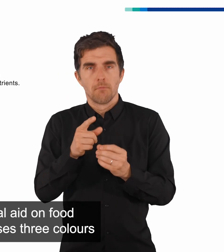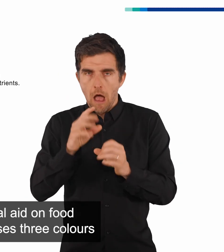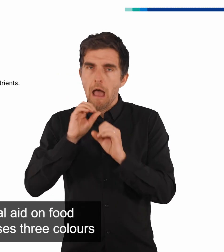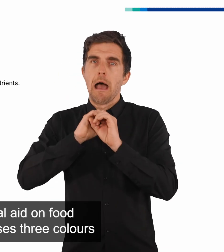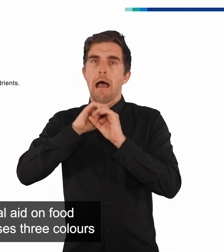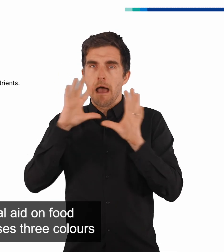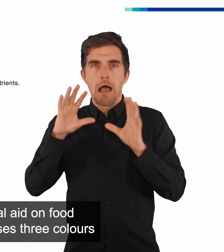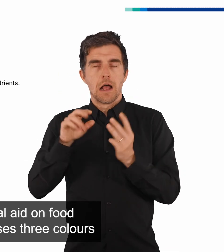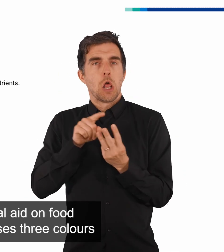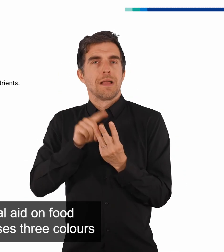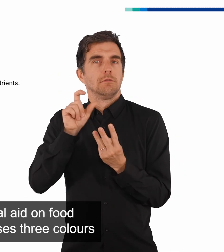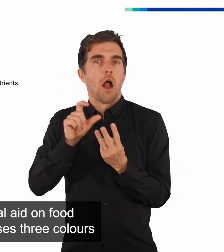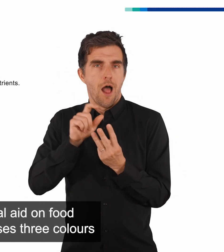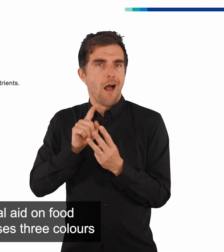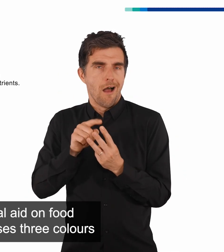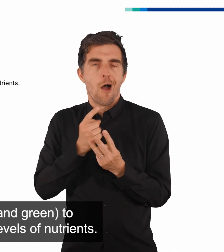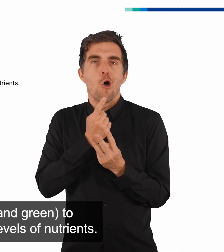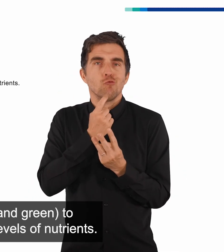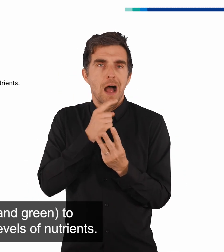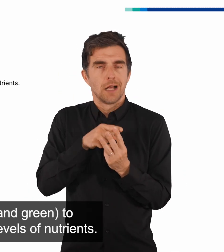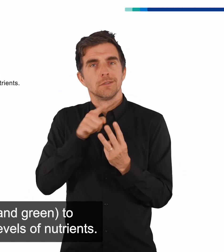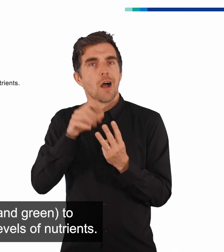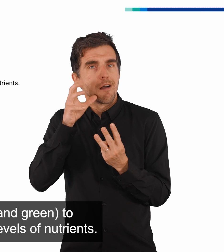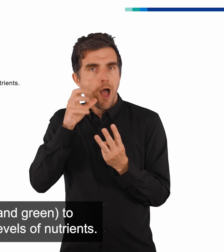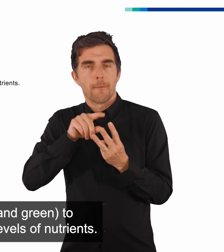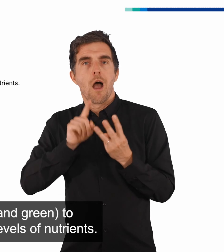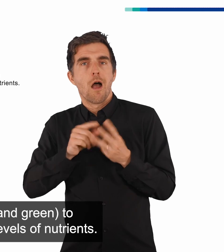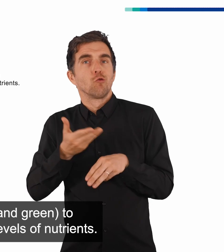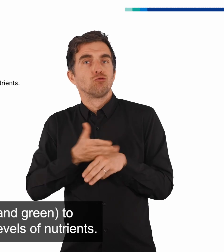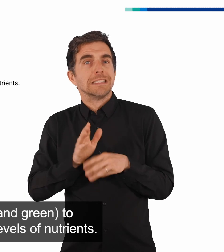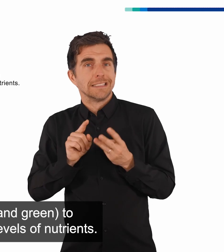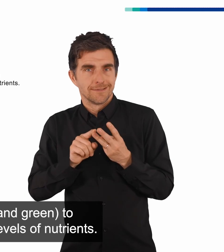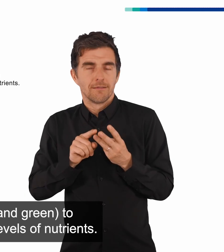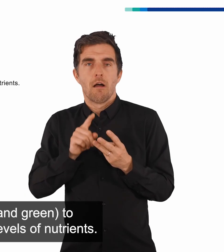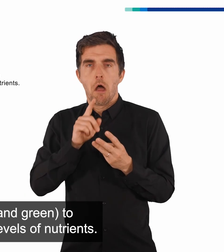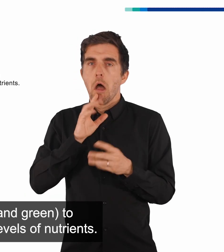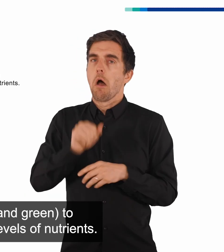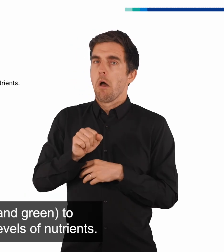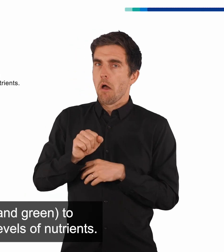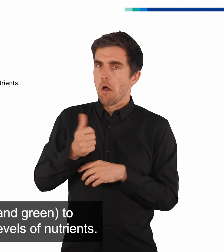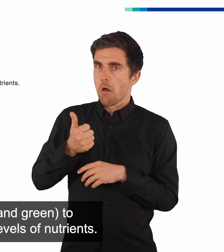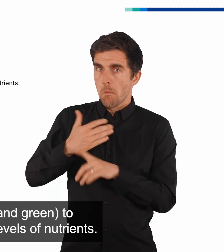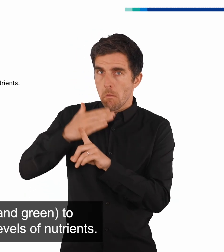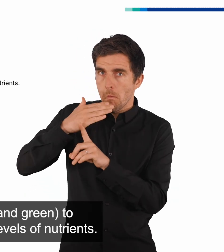uses 3 colours: red, amber and green, to identify different levels of